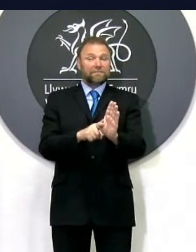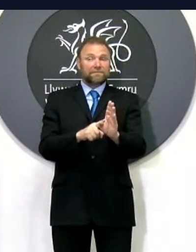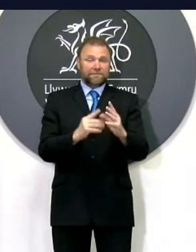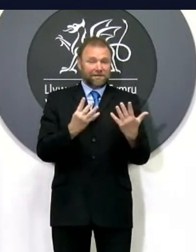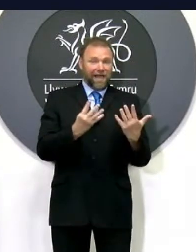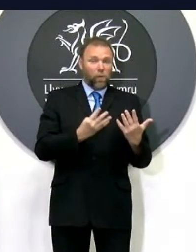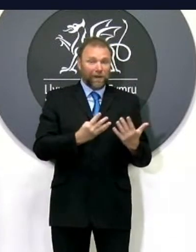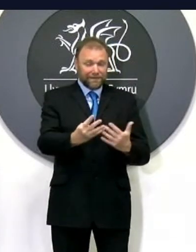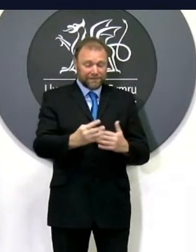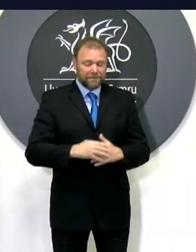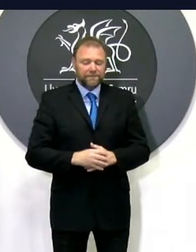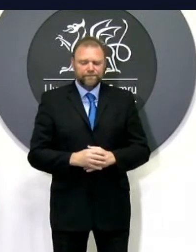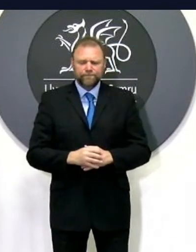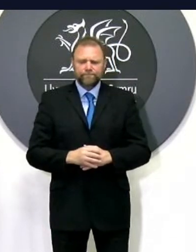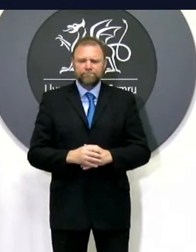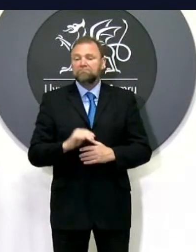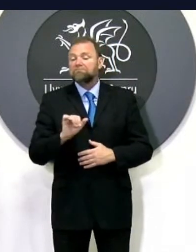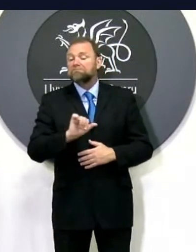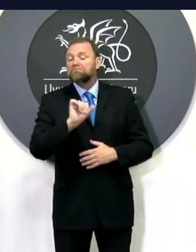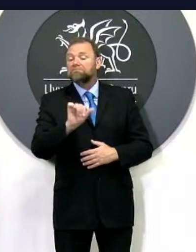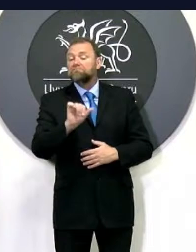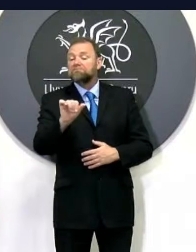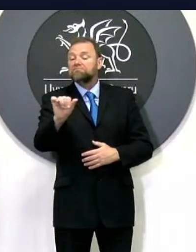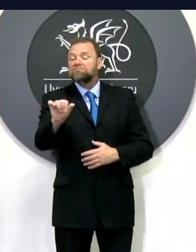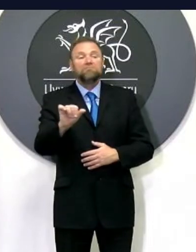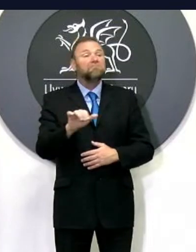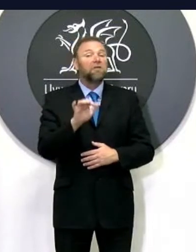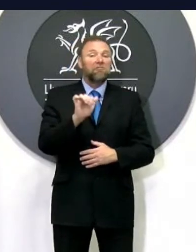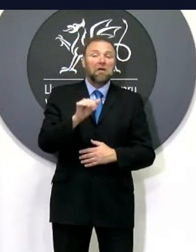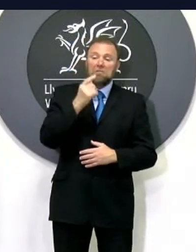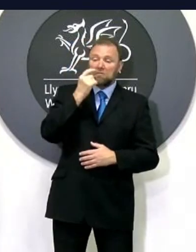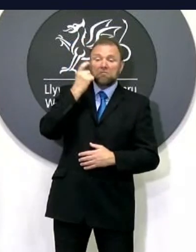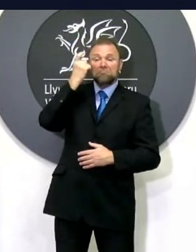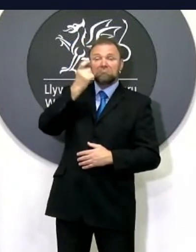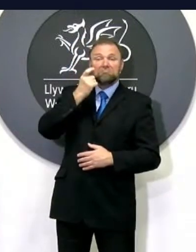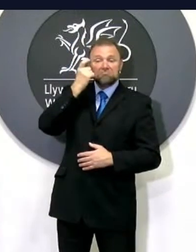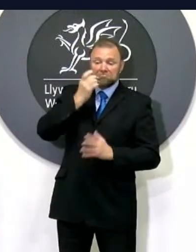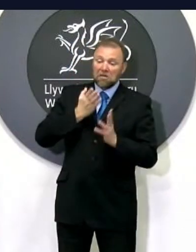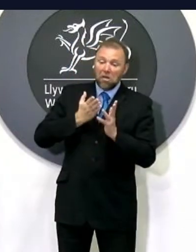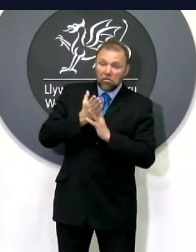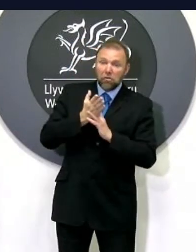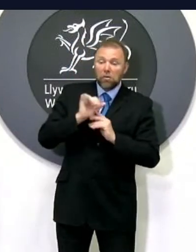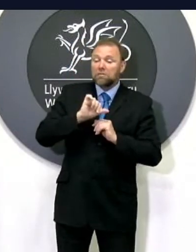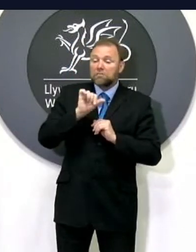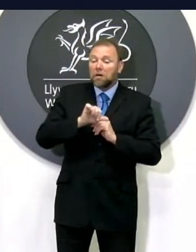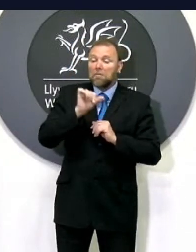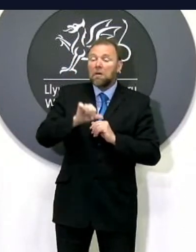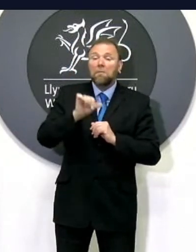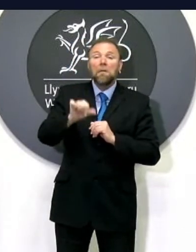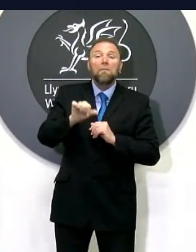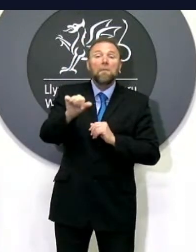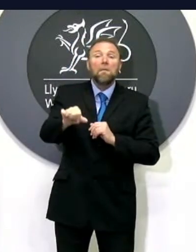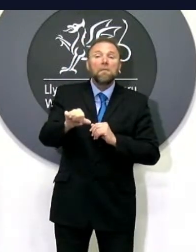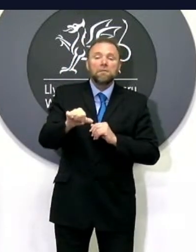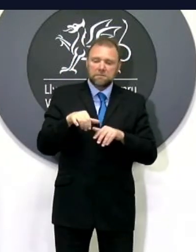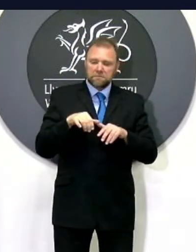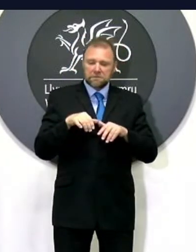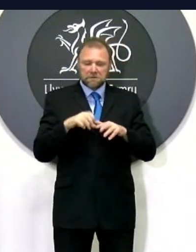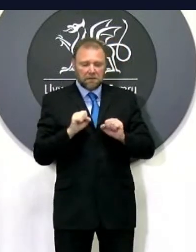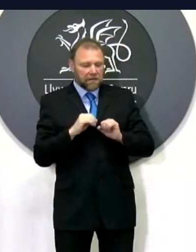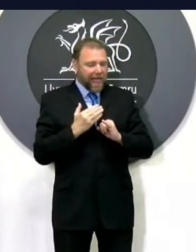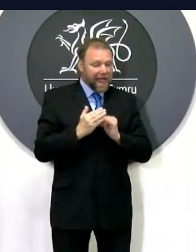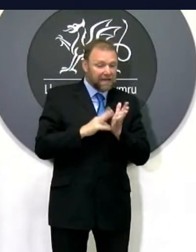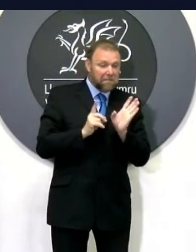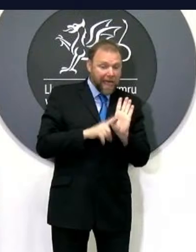Further easements beyond that, you're right, Will, they could be considered in the cycle that will start at the end of May and take